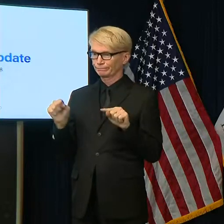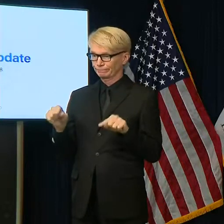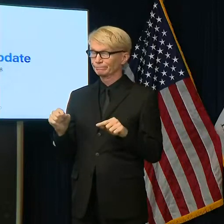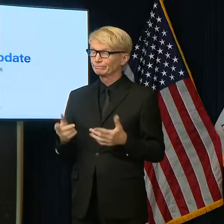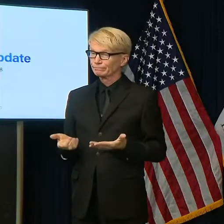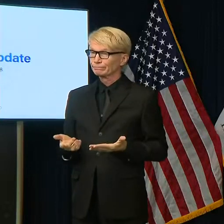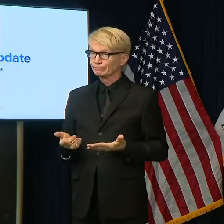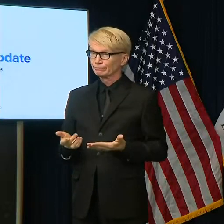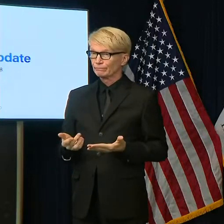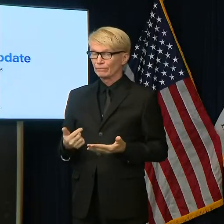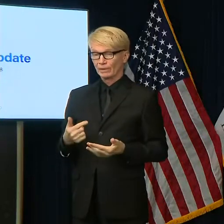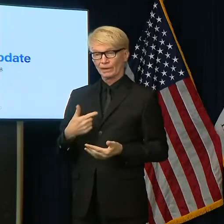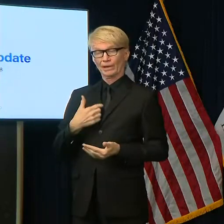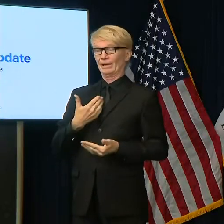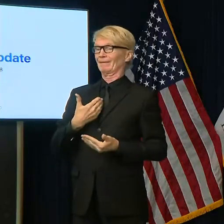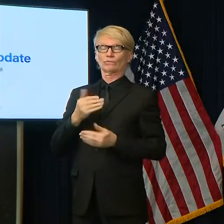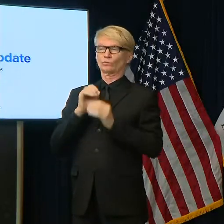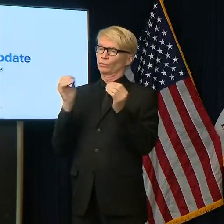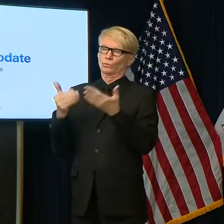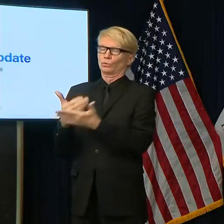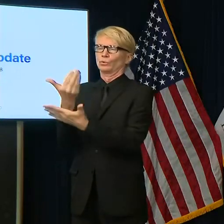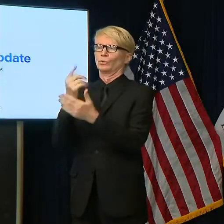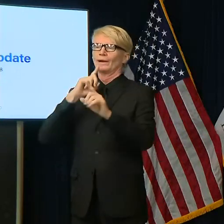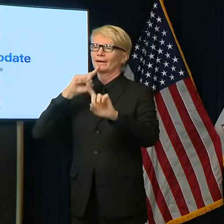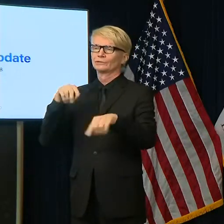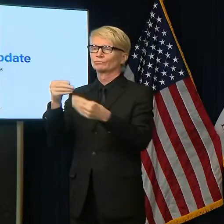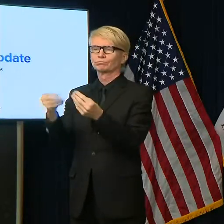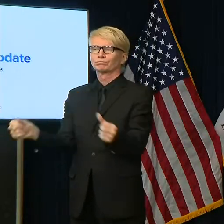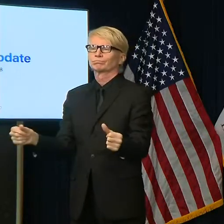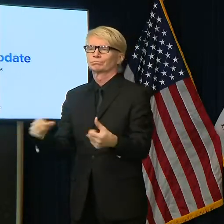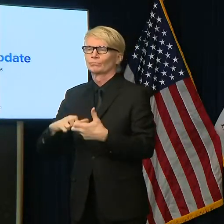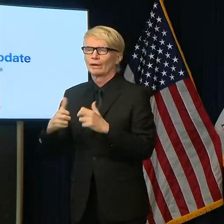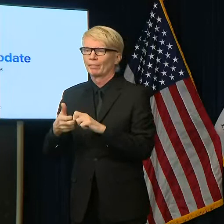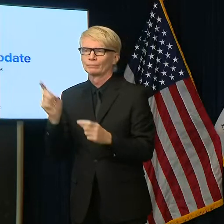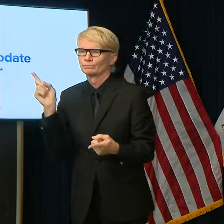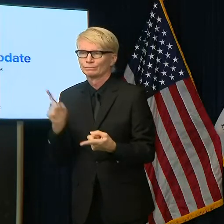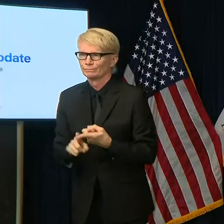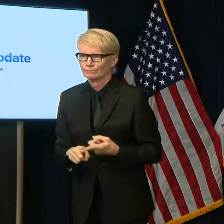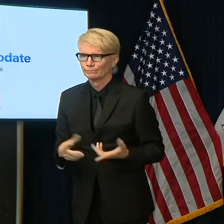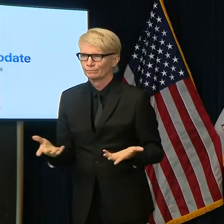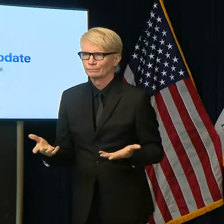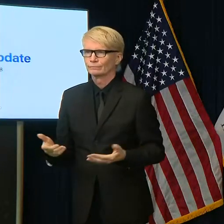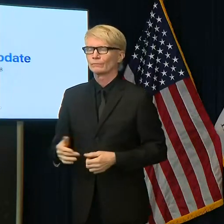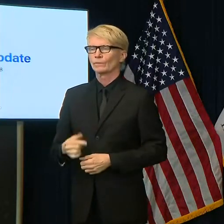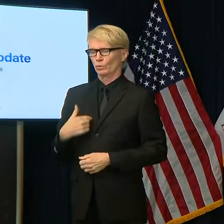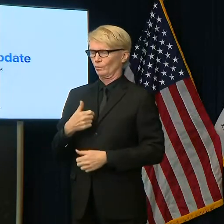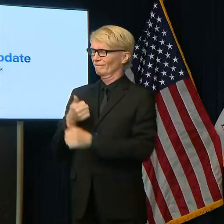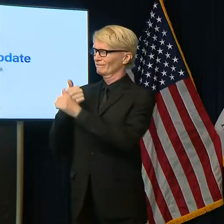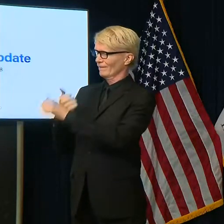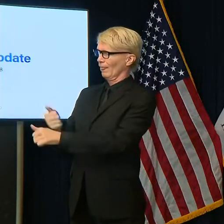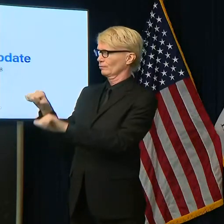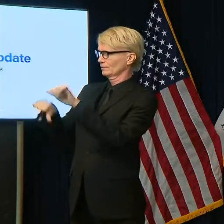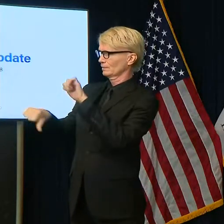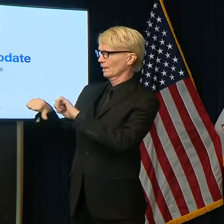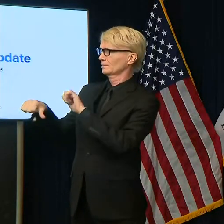there aren't any new solutions that people have offered. We've been following the best science that there is,